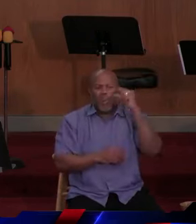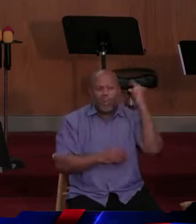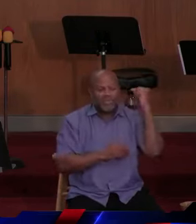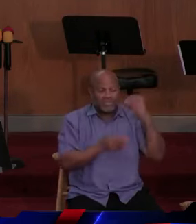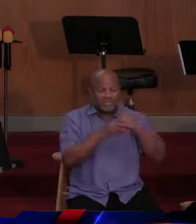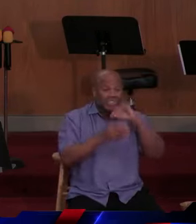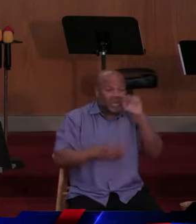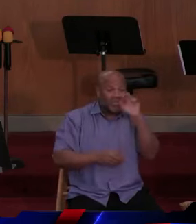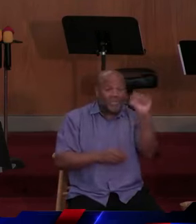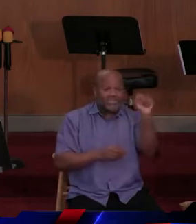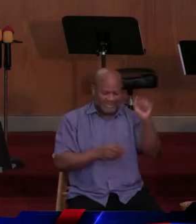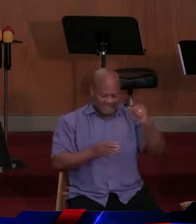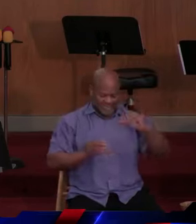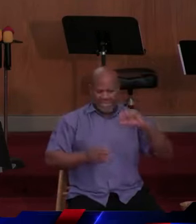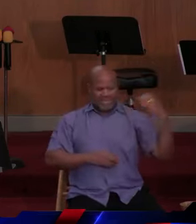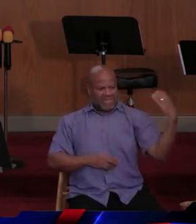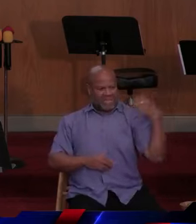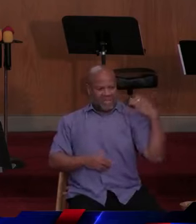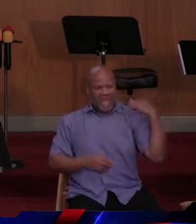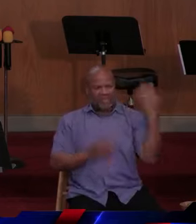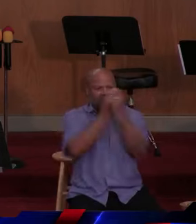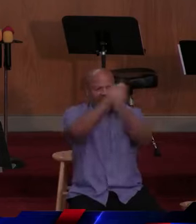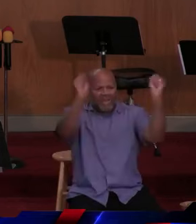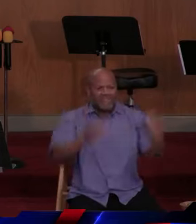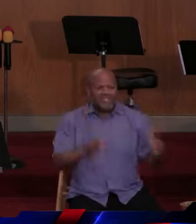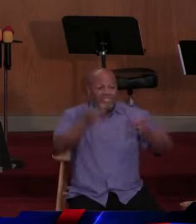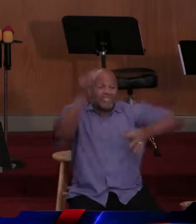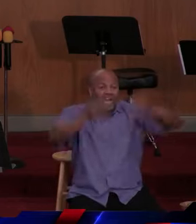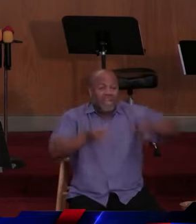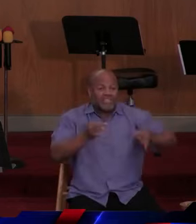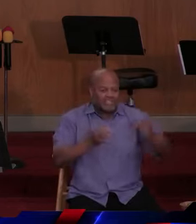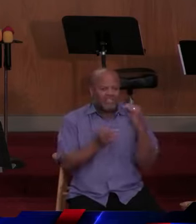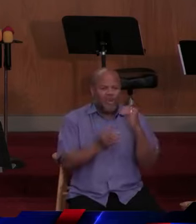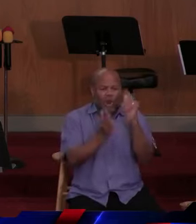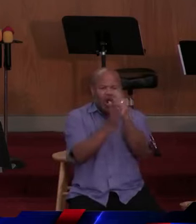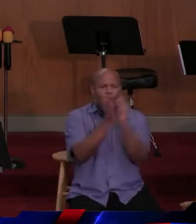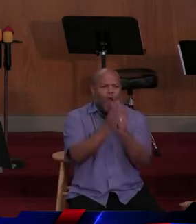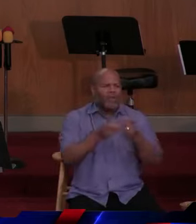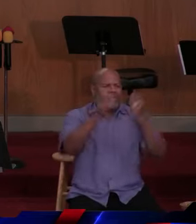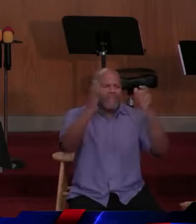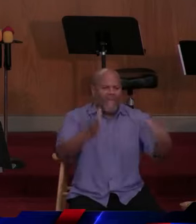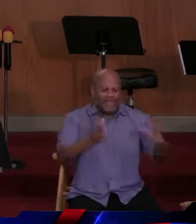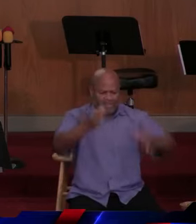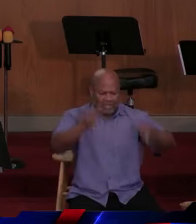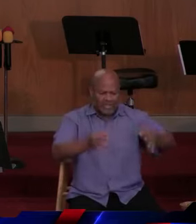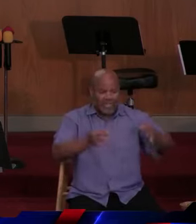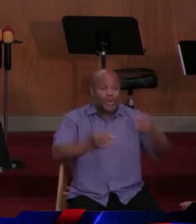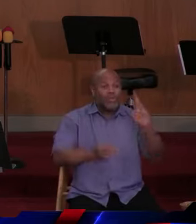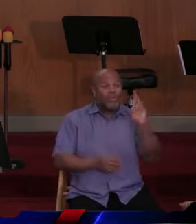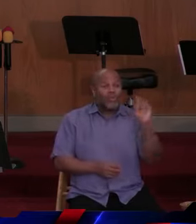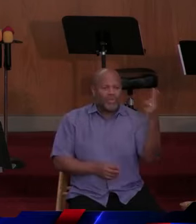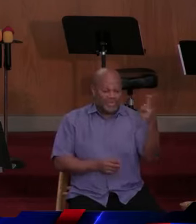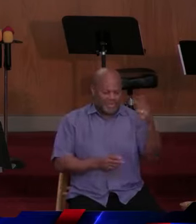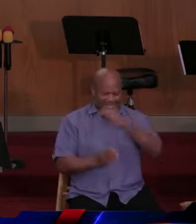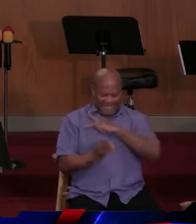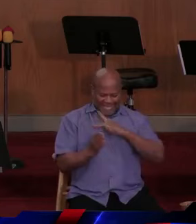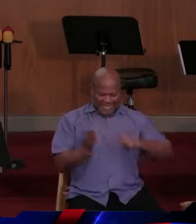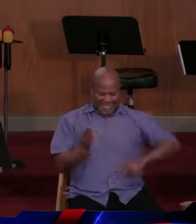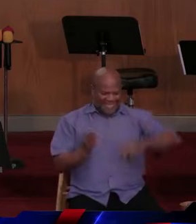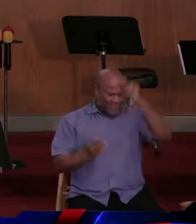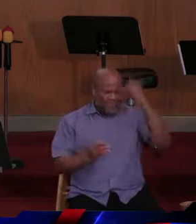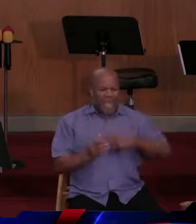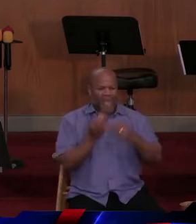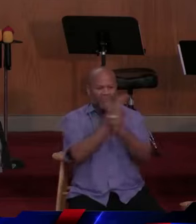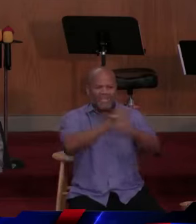he's the captain of our salvation. In Judges, he's the lawgiver and the judge. In Ruth, he's a kingsman redeemer.